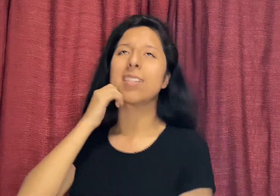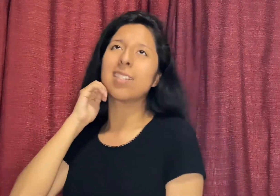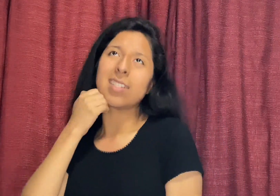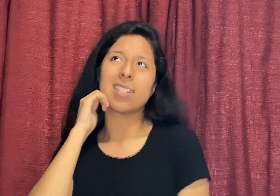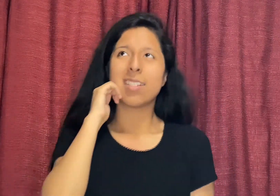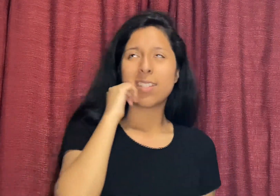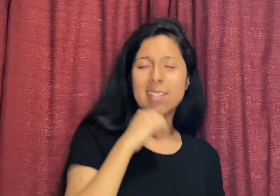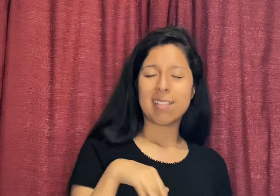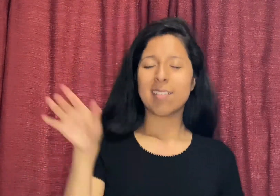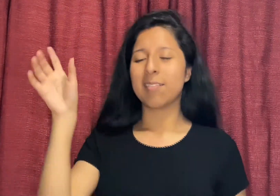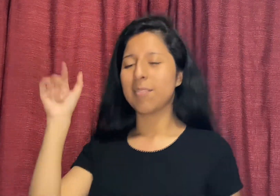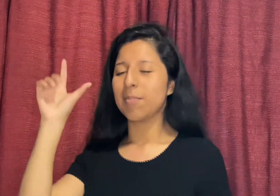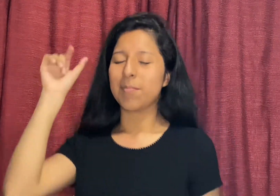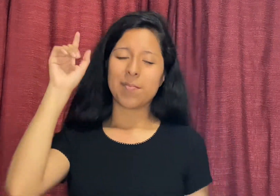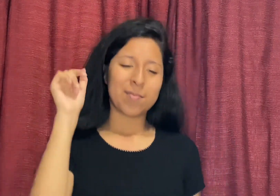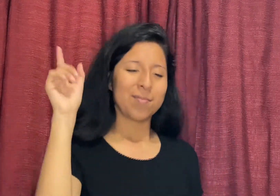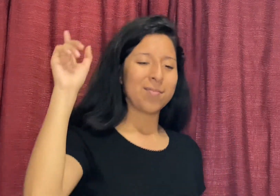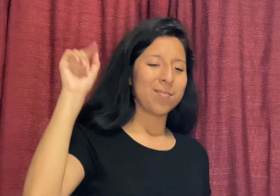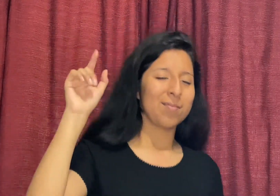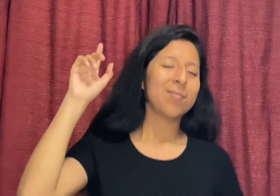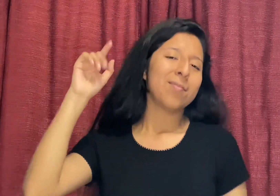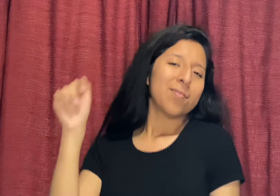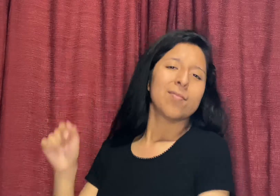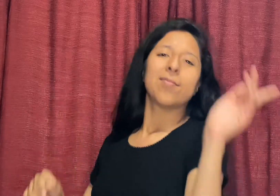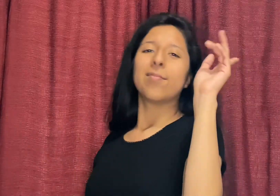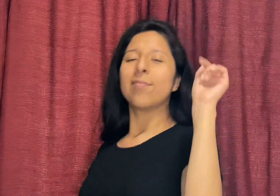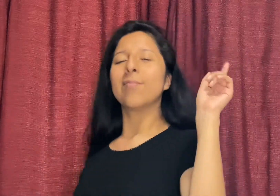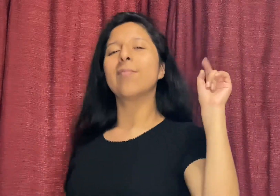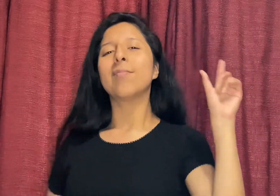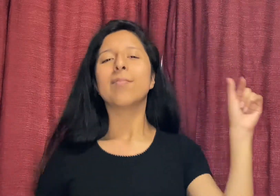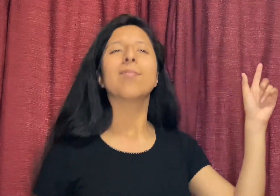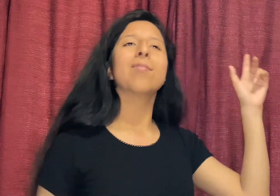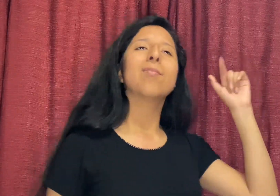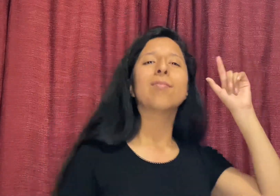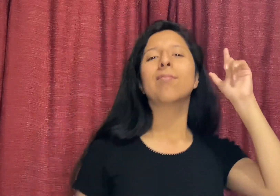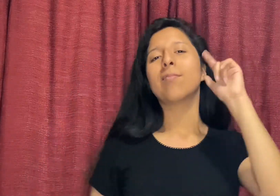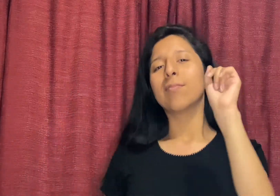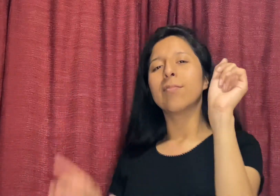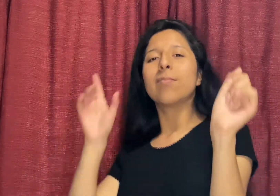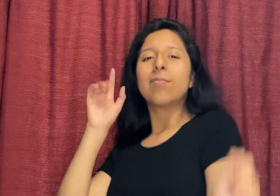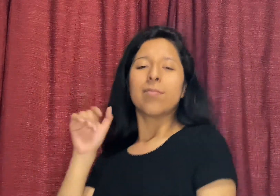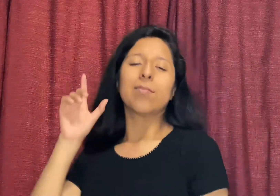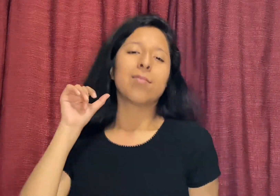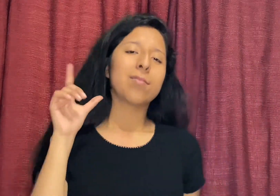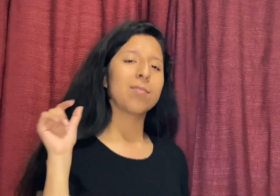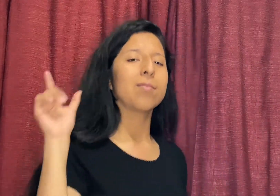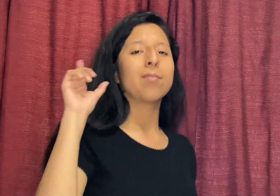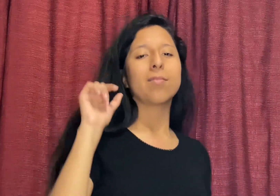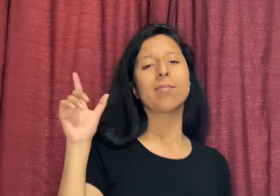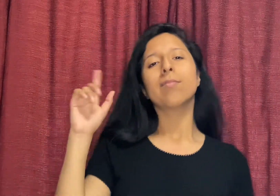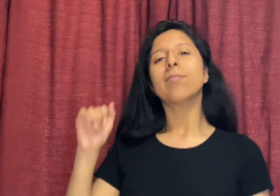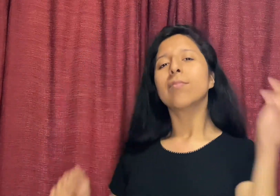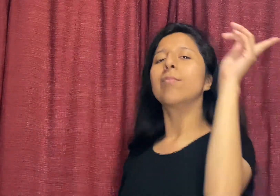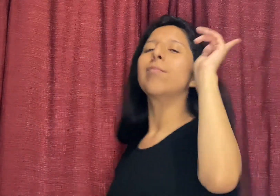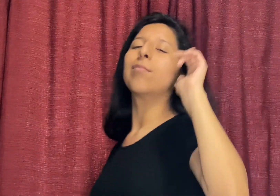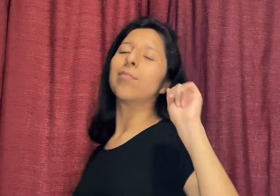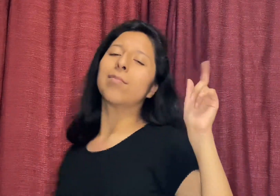shy, shy. La la la la la, la la la la la, la la la la la, da